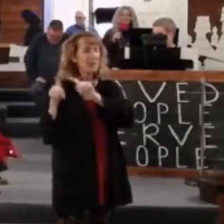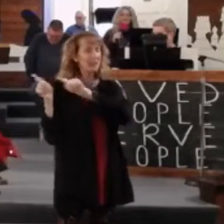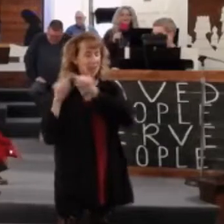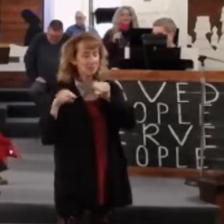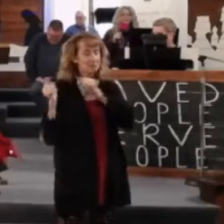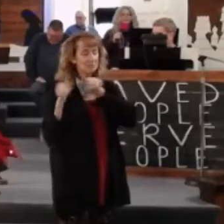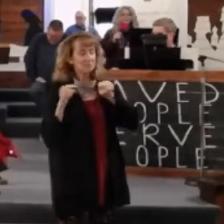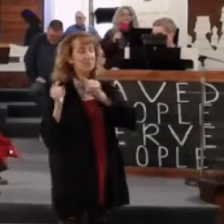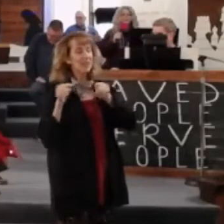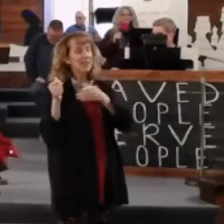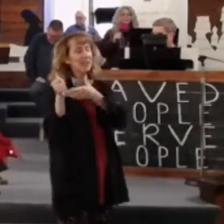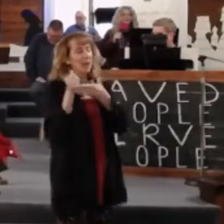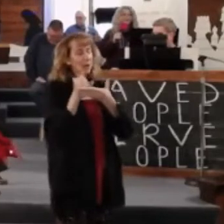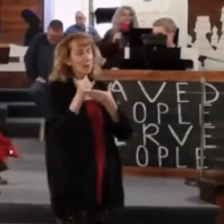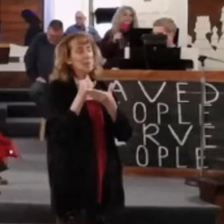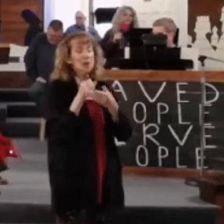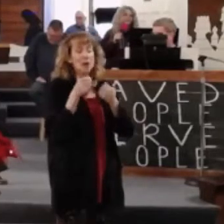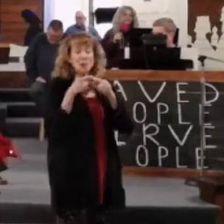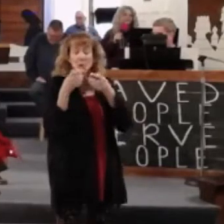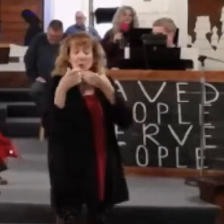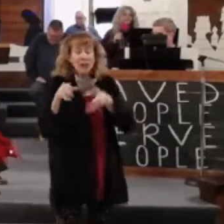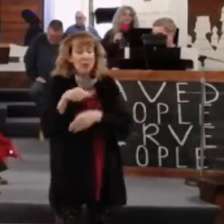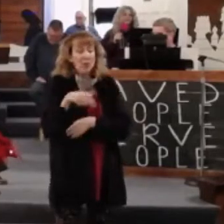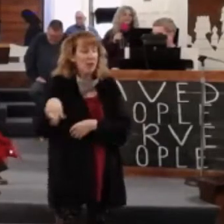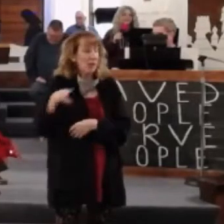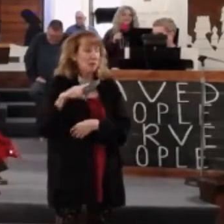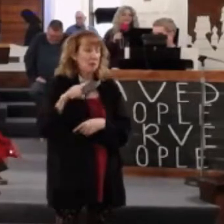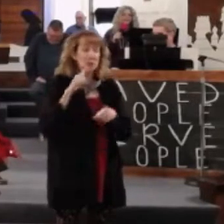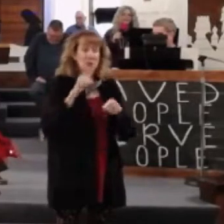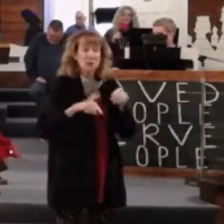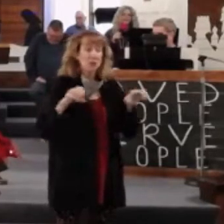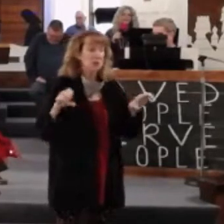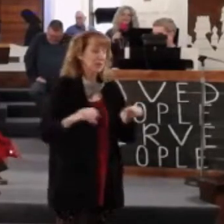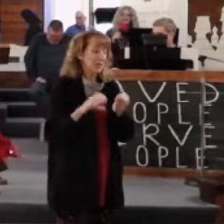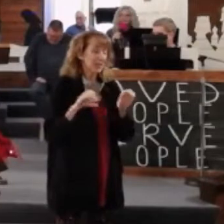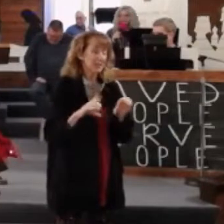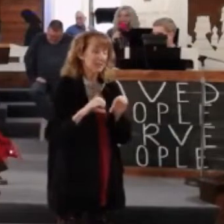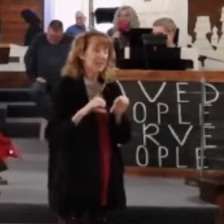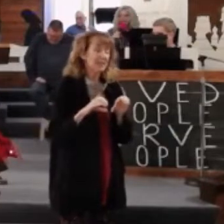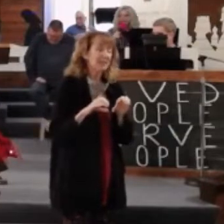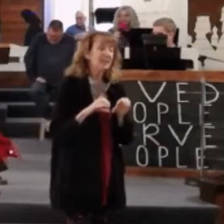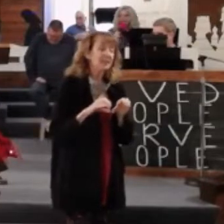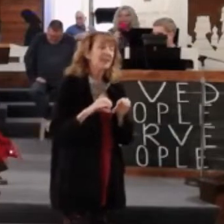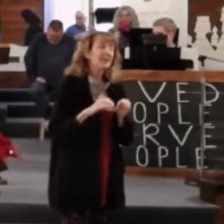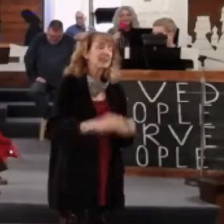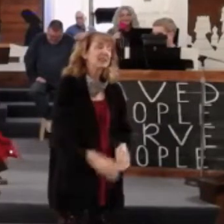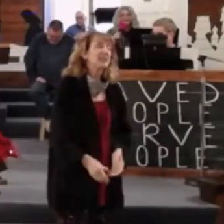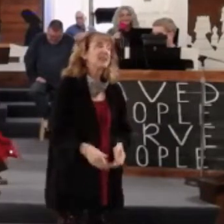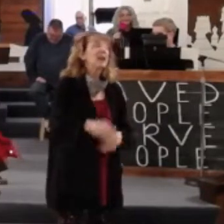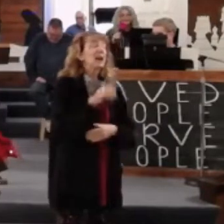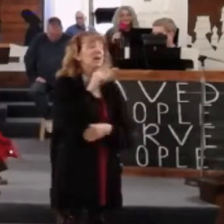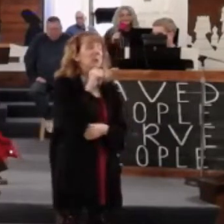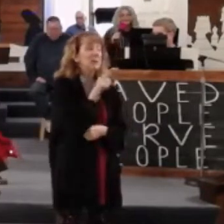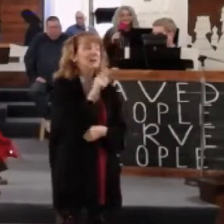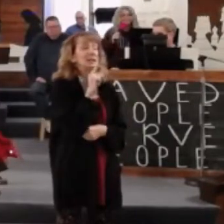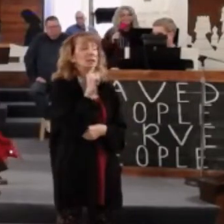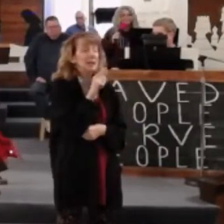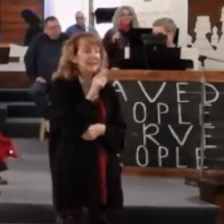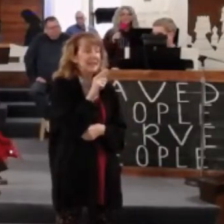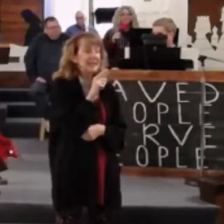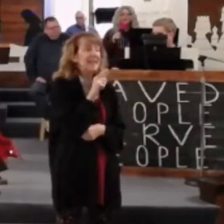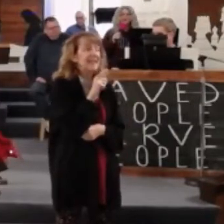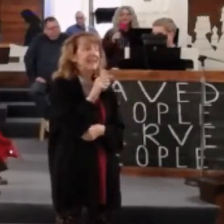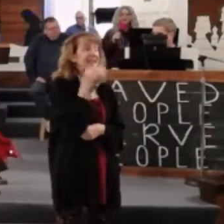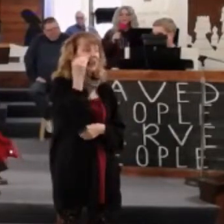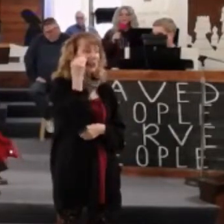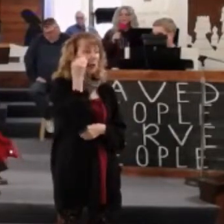there was a little bit of help. Without them, it wouldn't have gotten done. But I honestly, I